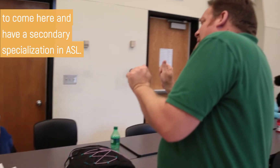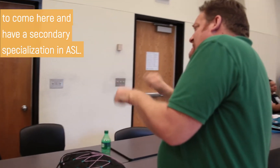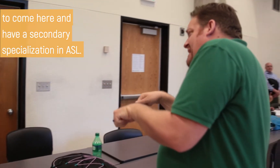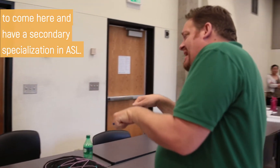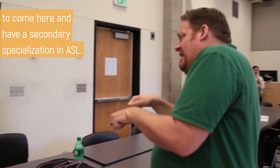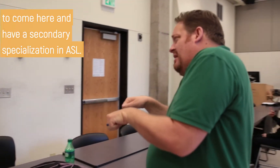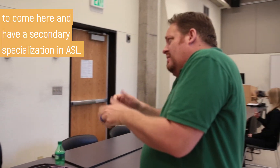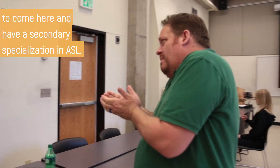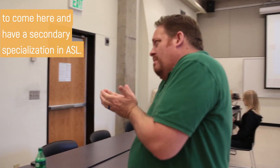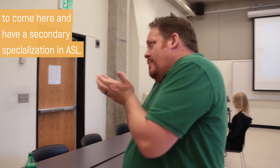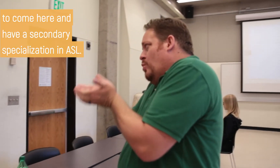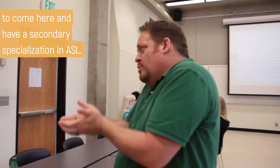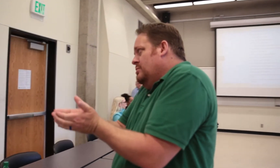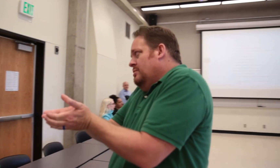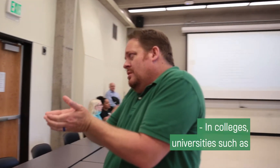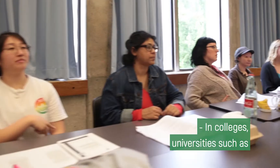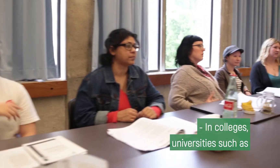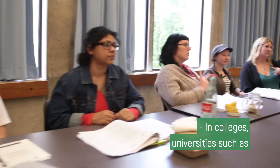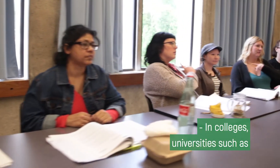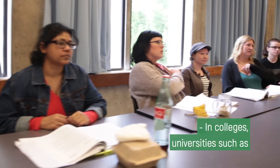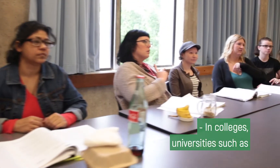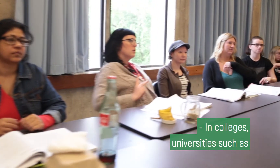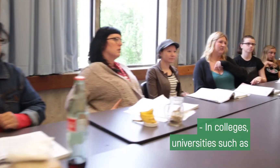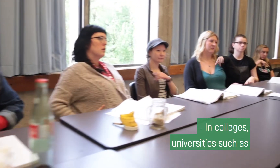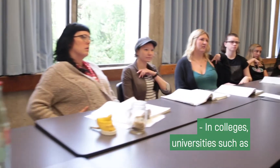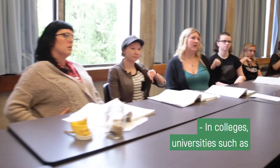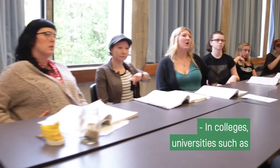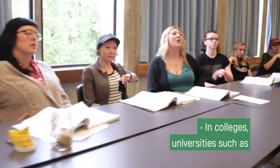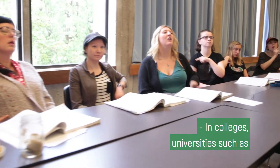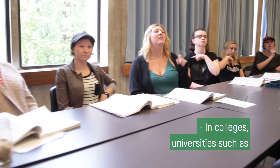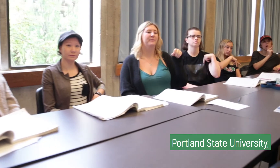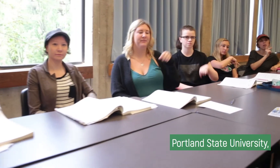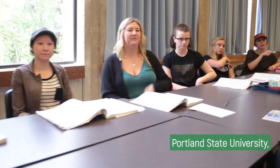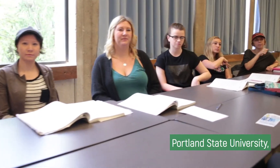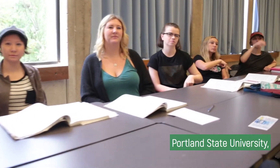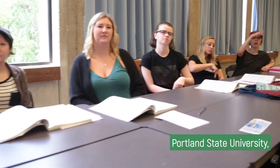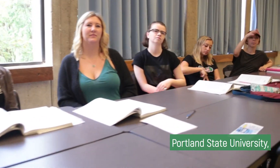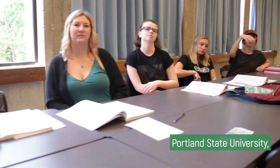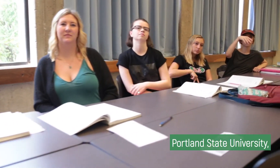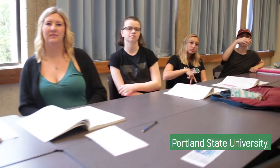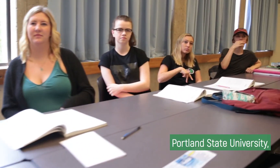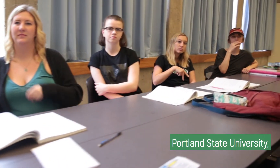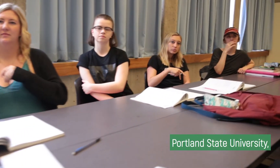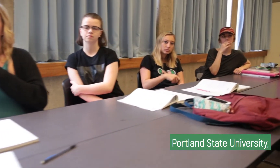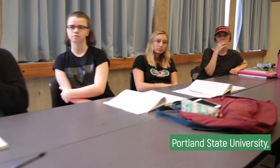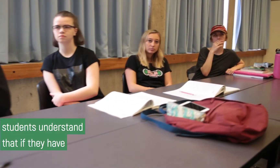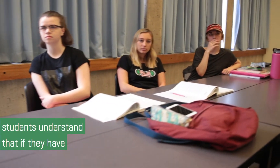secondary specialization in ASL. In college, universities, what does? Paul Lange study to university. Students